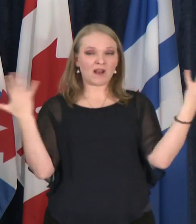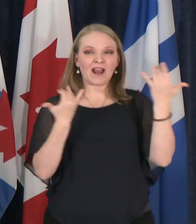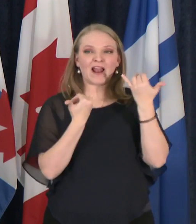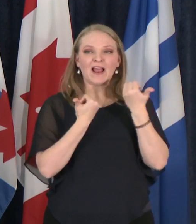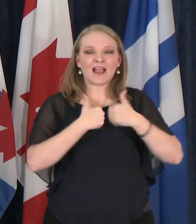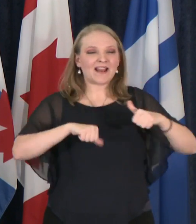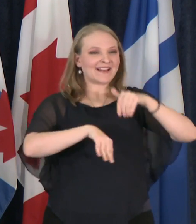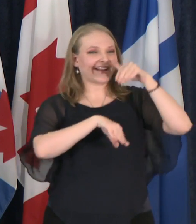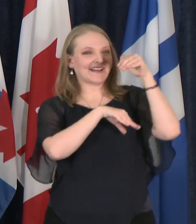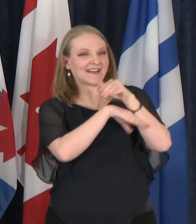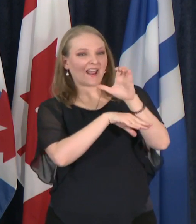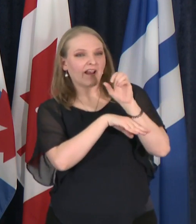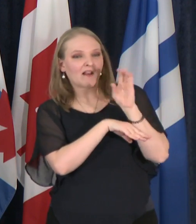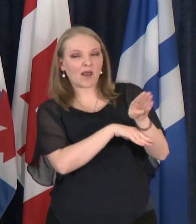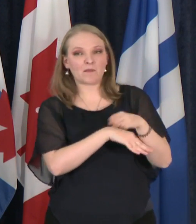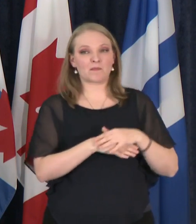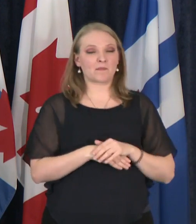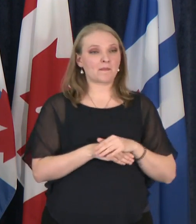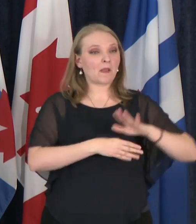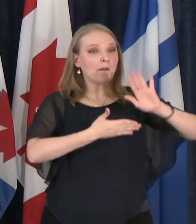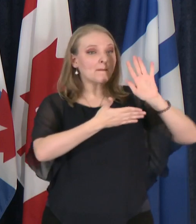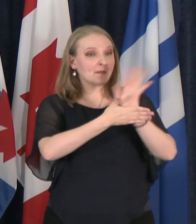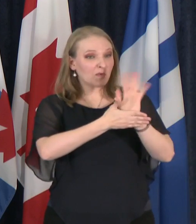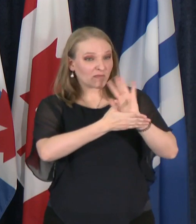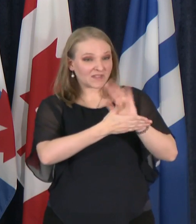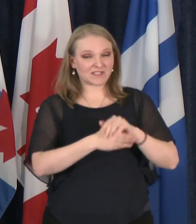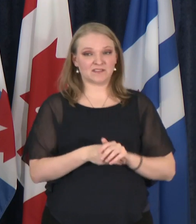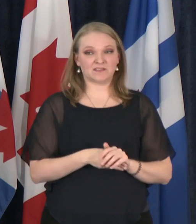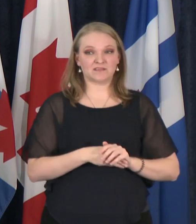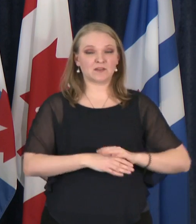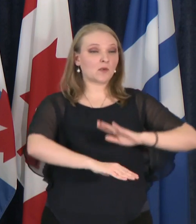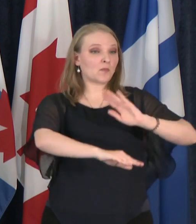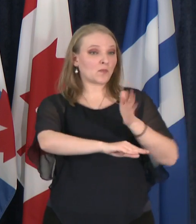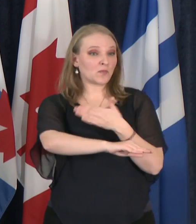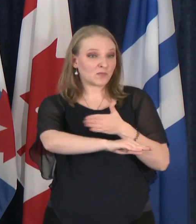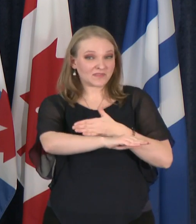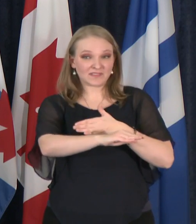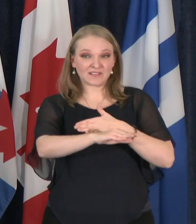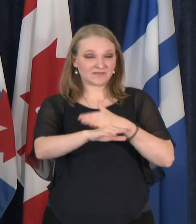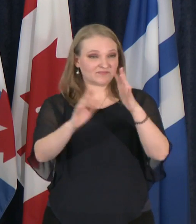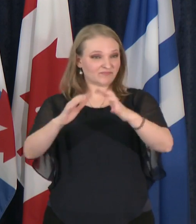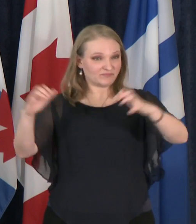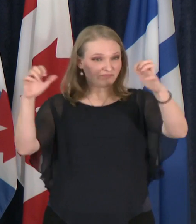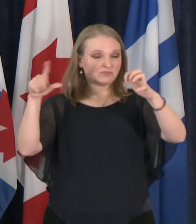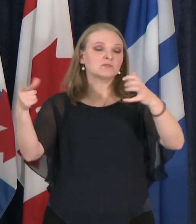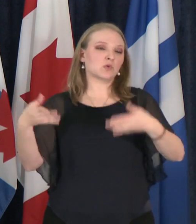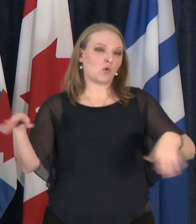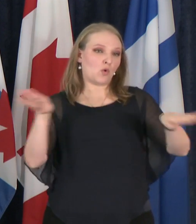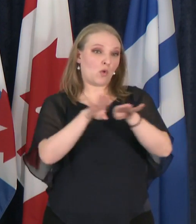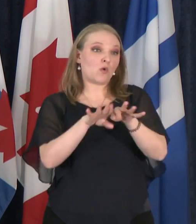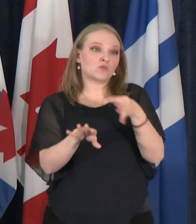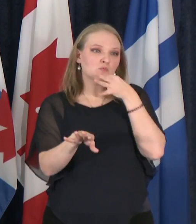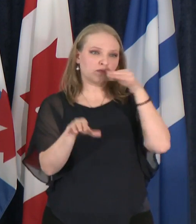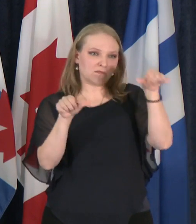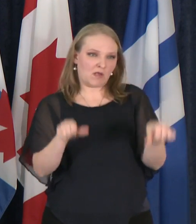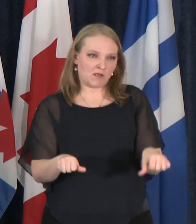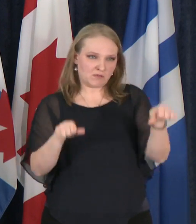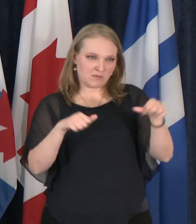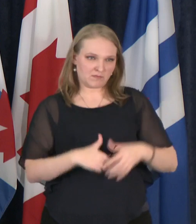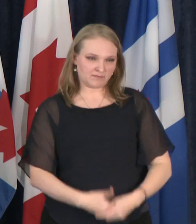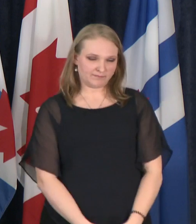nightclubs, movie theaters, and concert venues close as soon as possible.